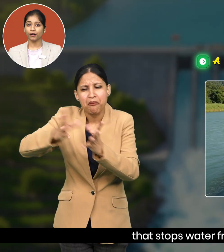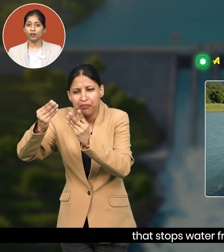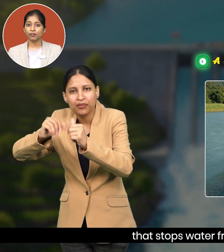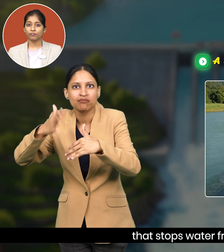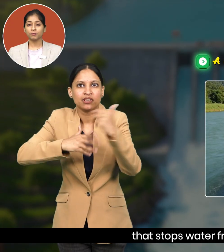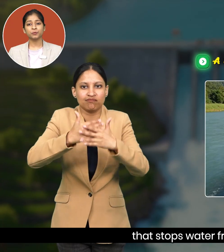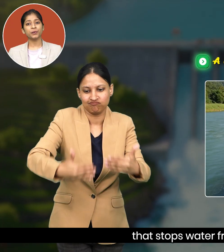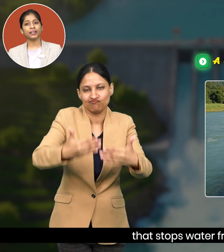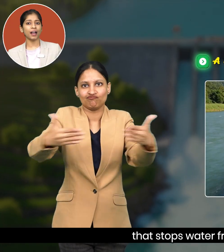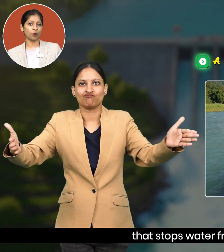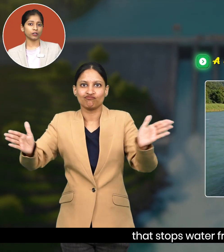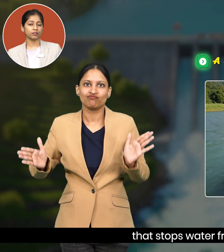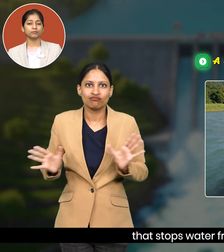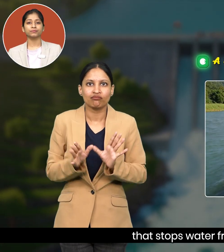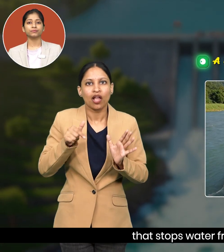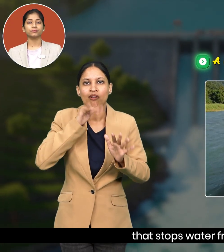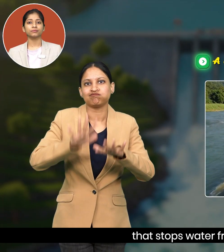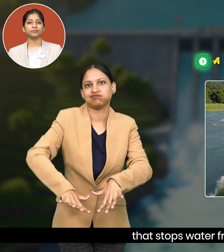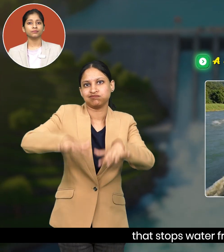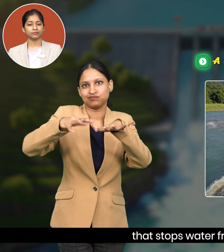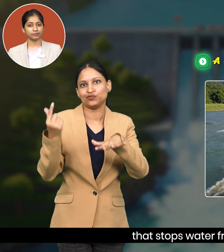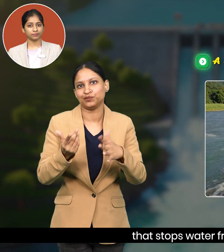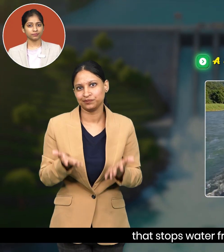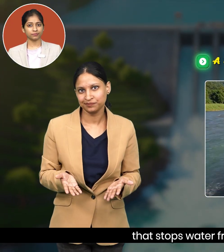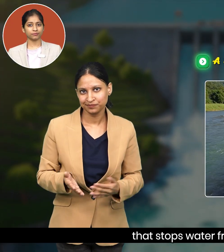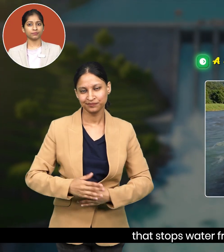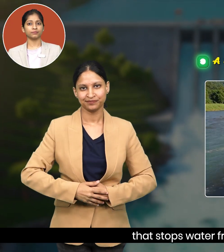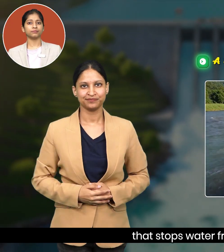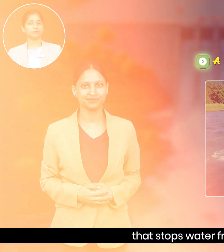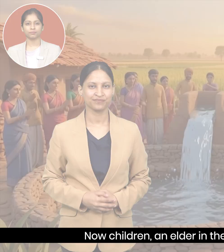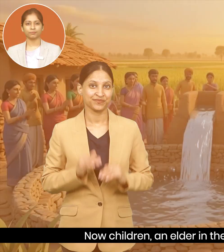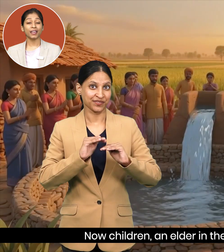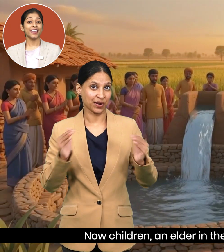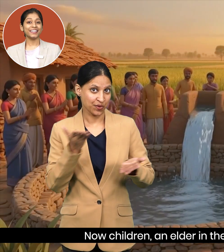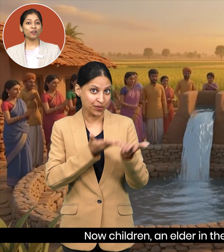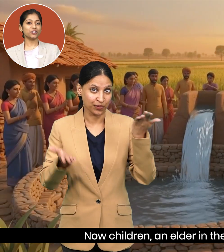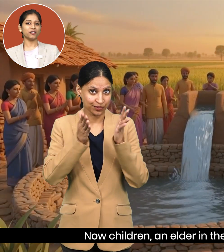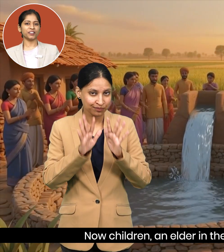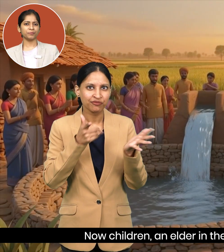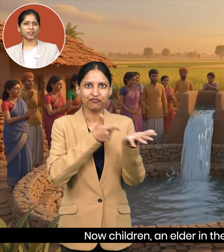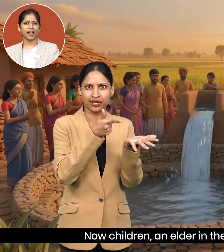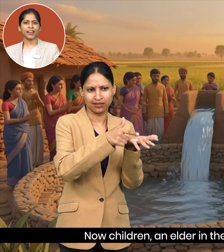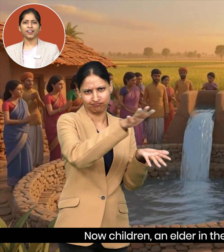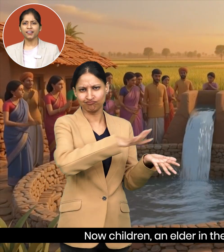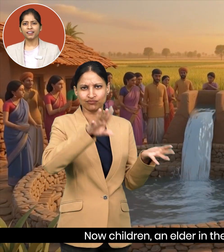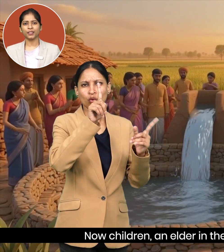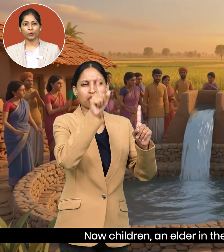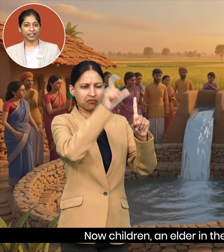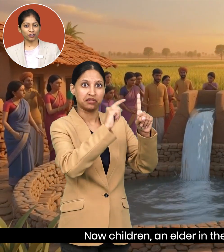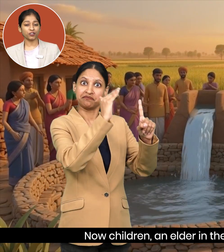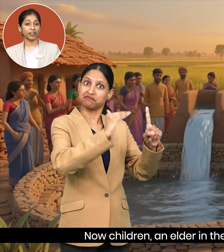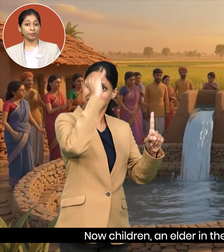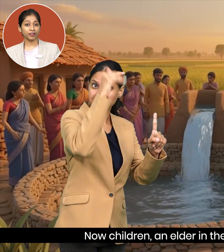stops water from spilling out. Now children, an elder